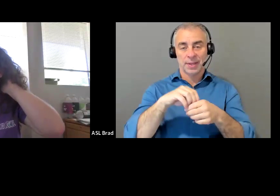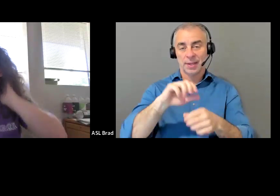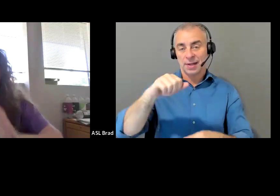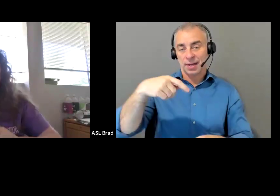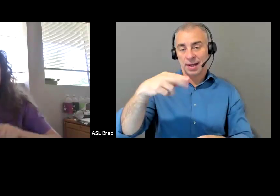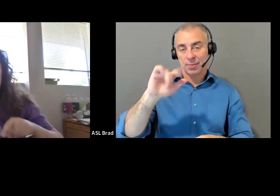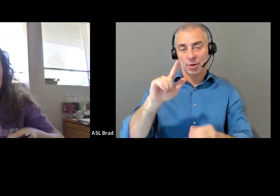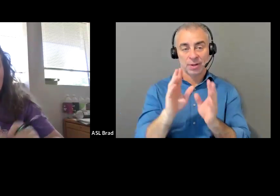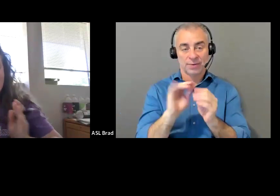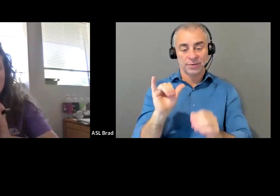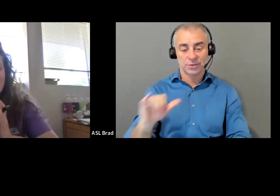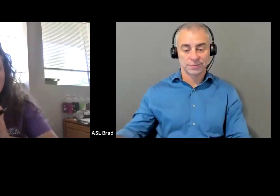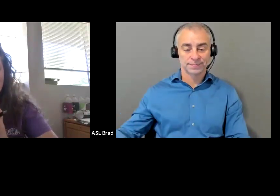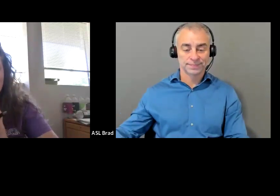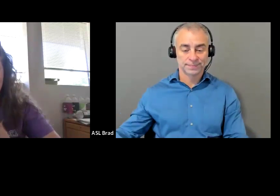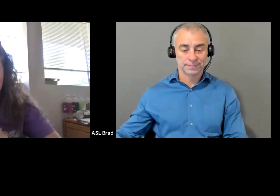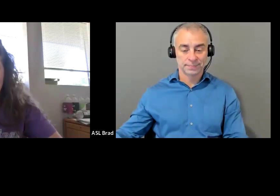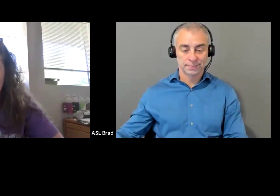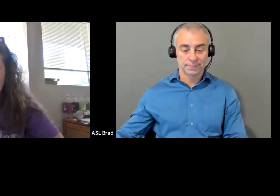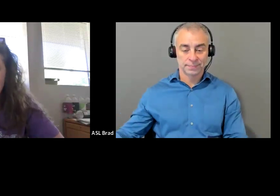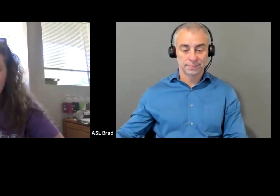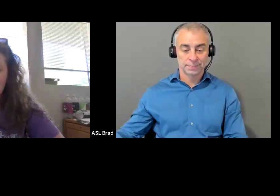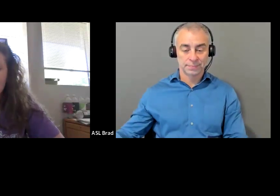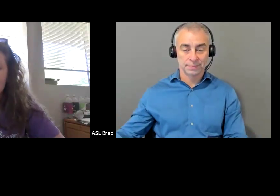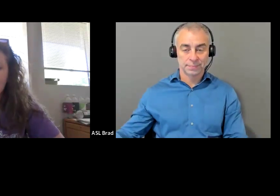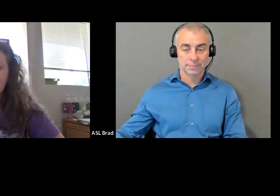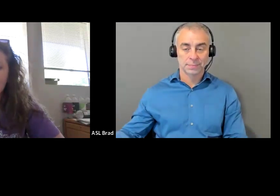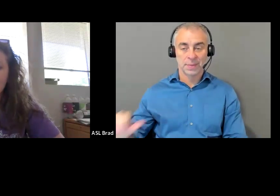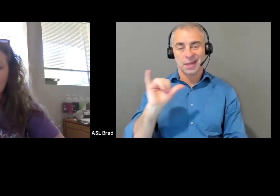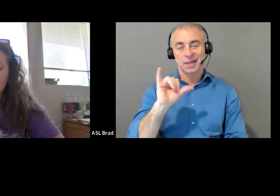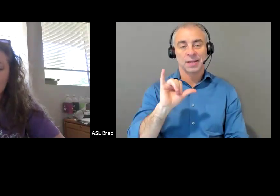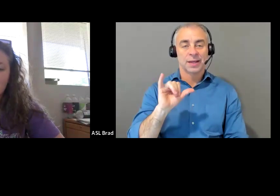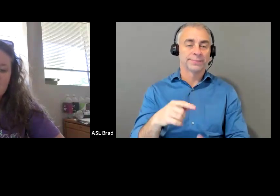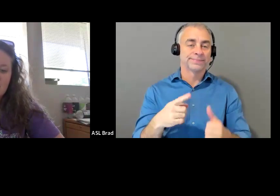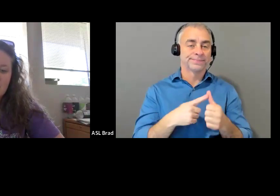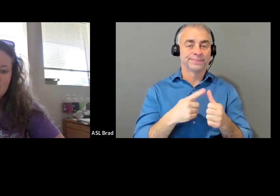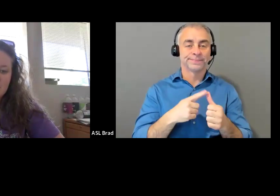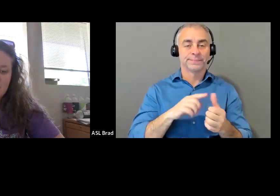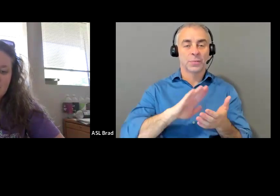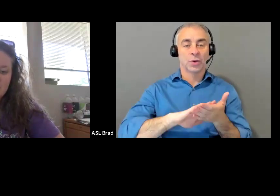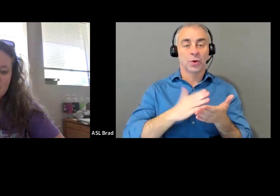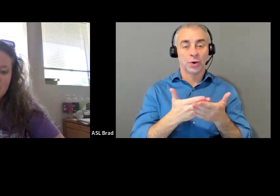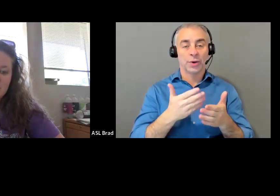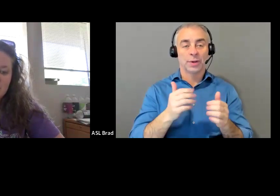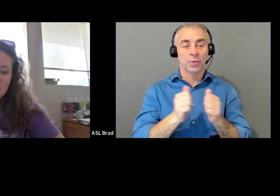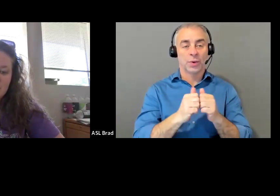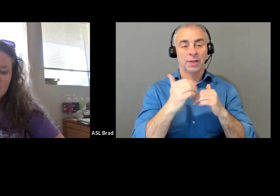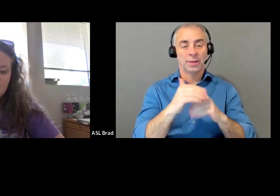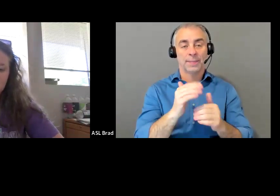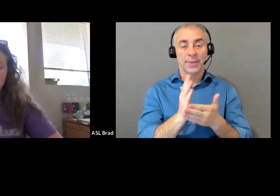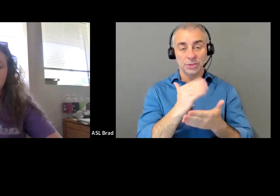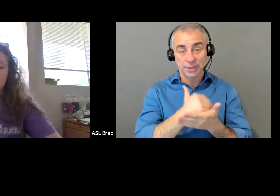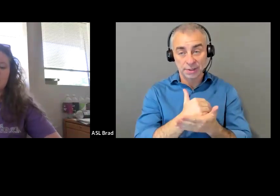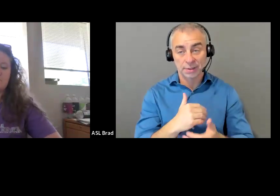as well. Things like cooking on a budget. And there was some really